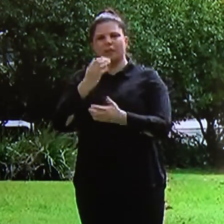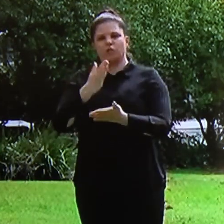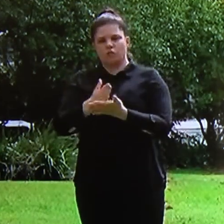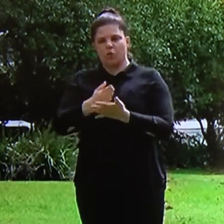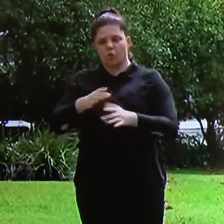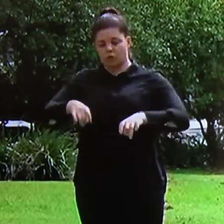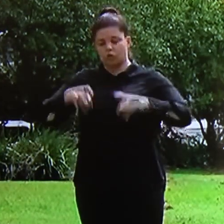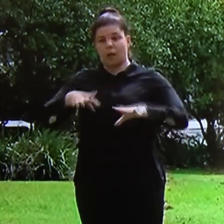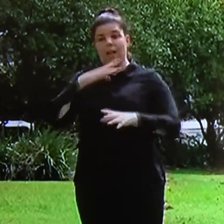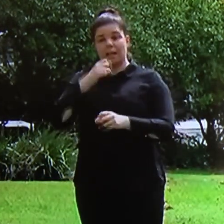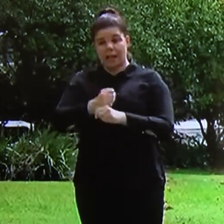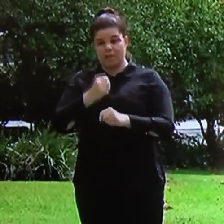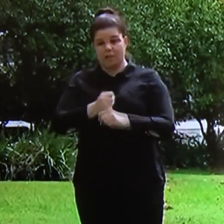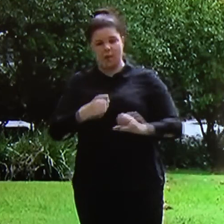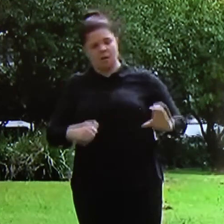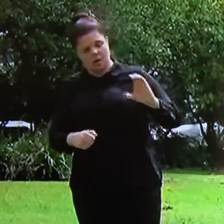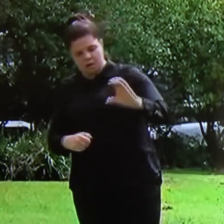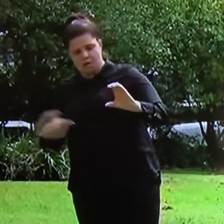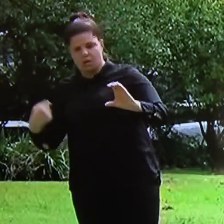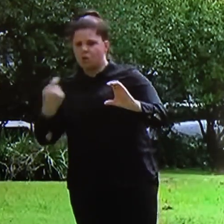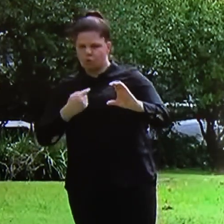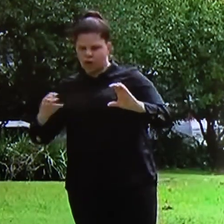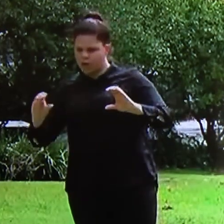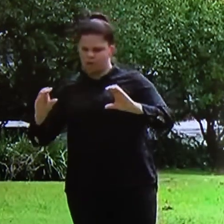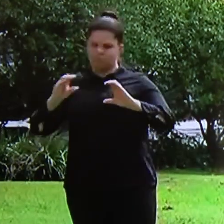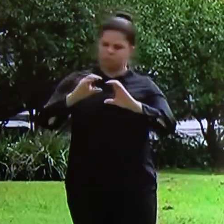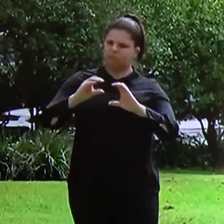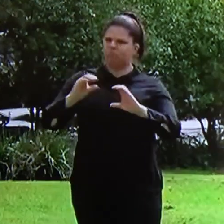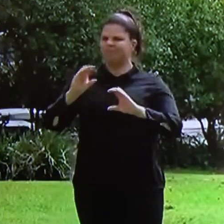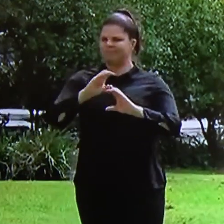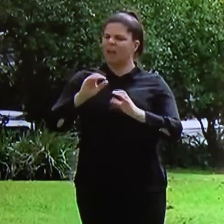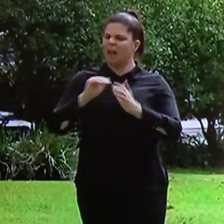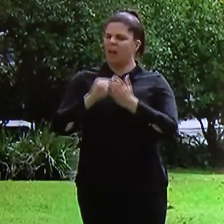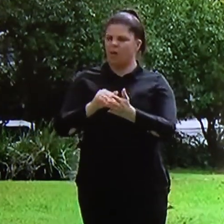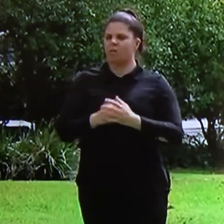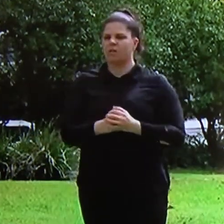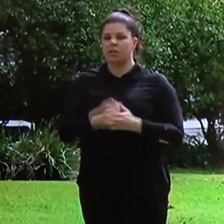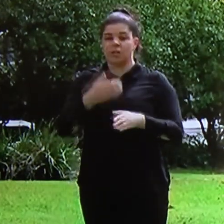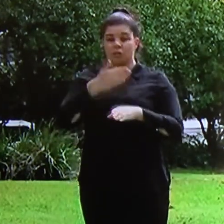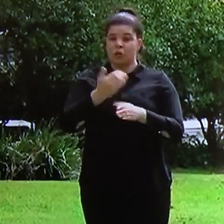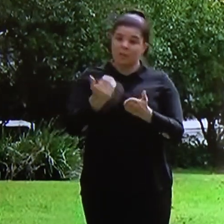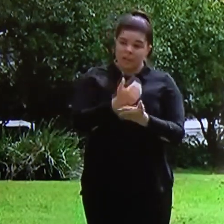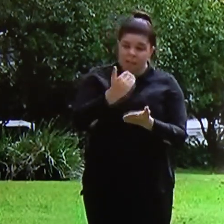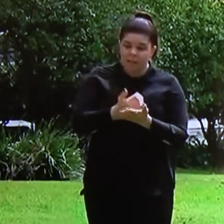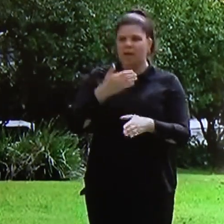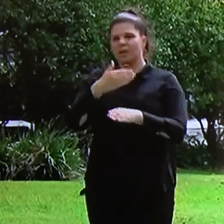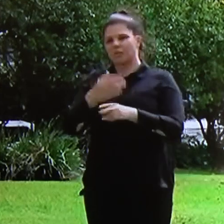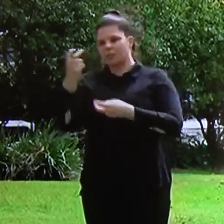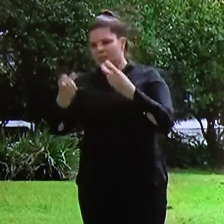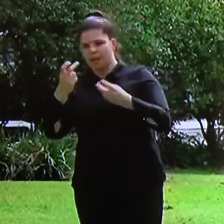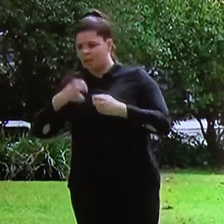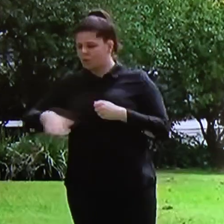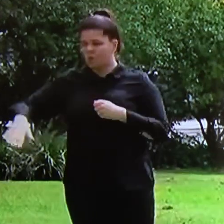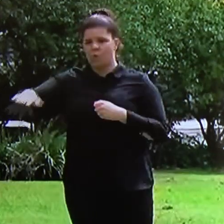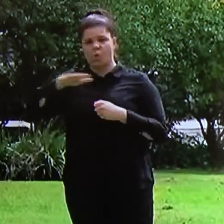federal government's measures and also our other state government measures. So there is the JobKeeper and the Job Seeker payments available to people right